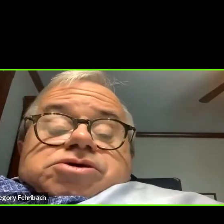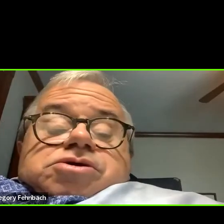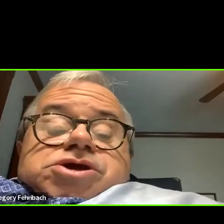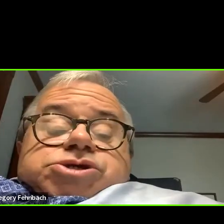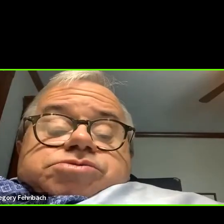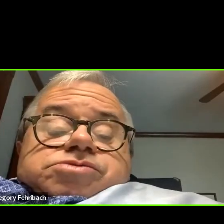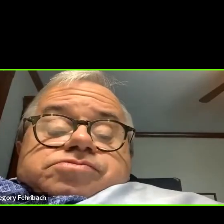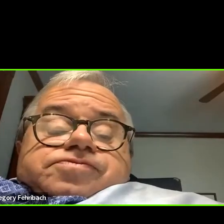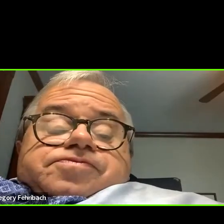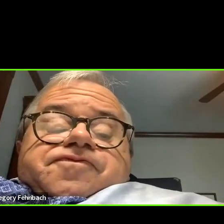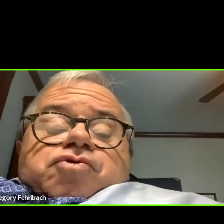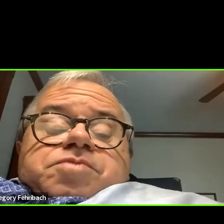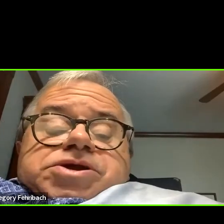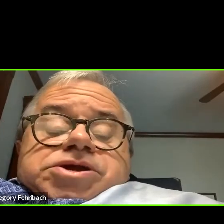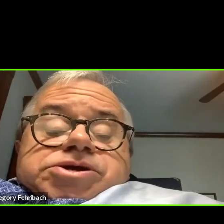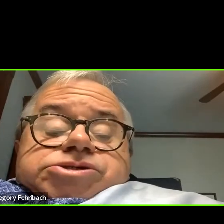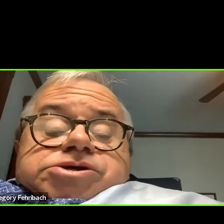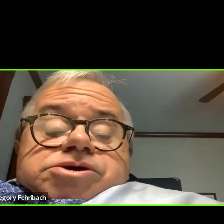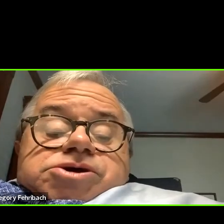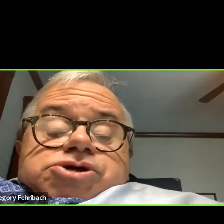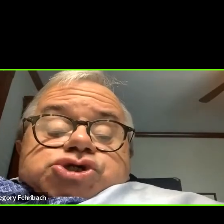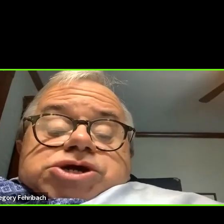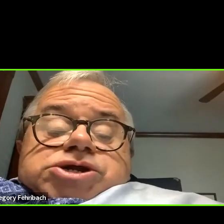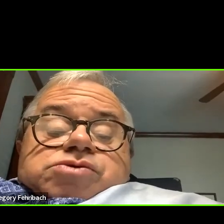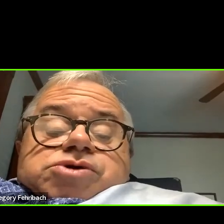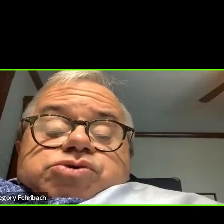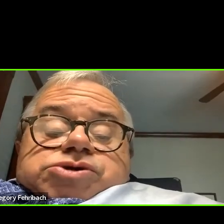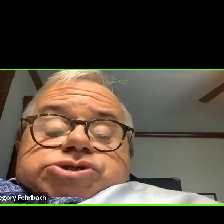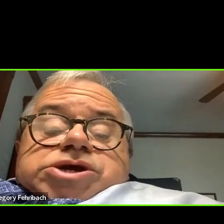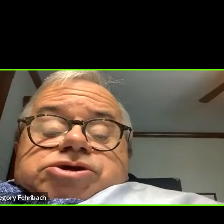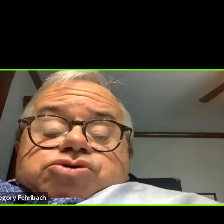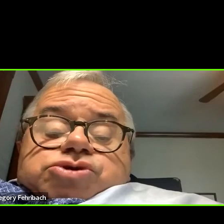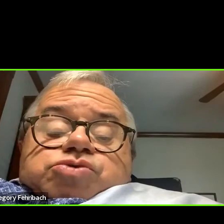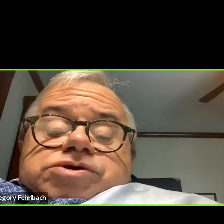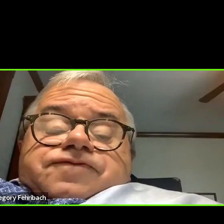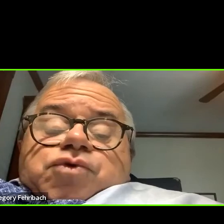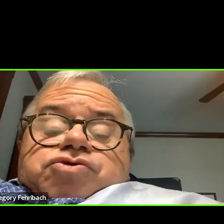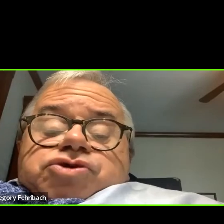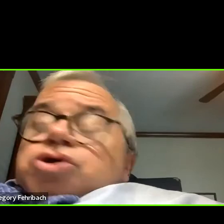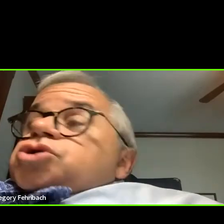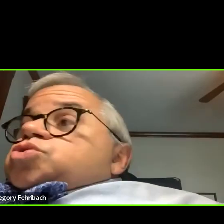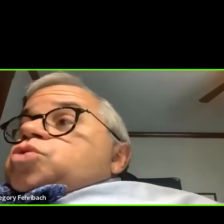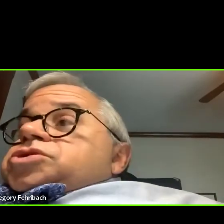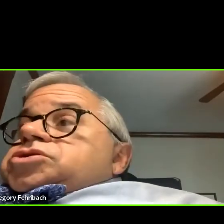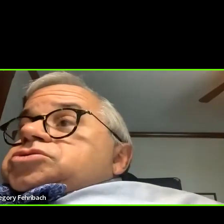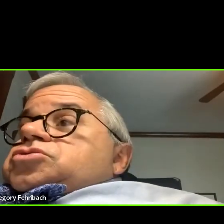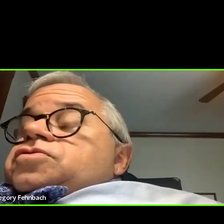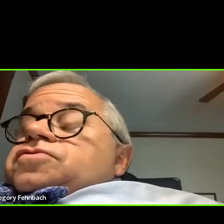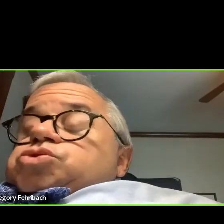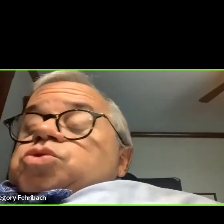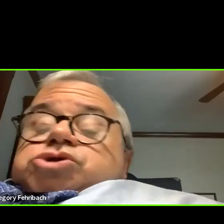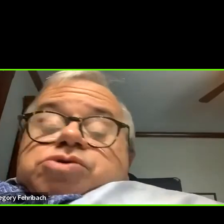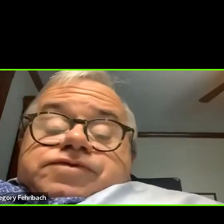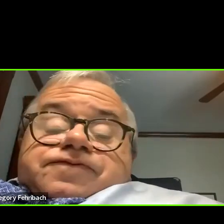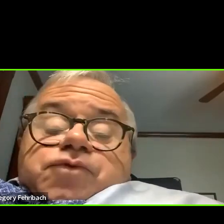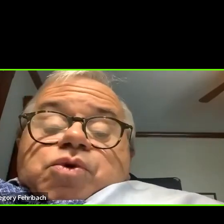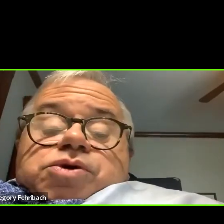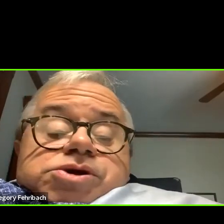Note that our next full meeting is January 22nd through the 24th,